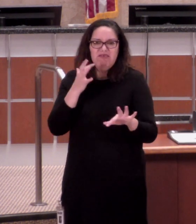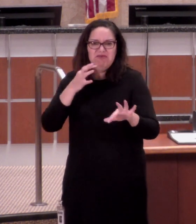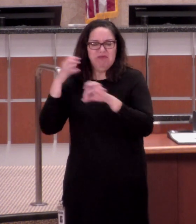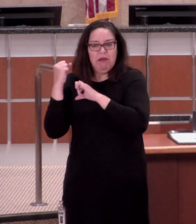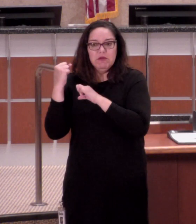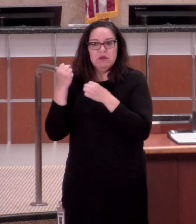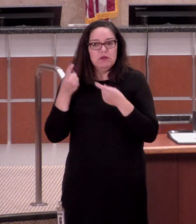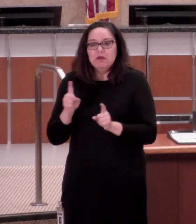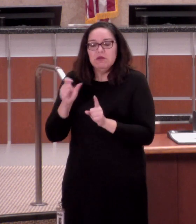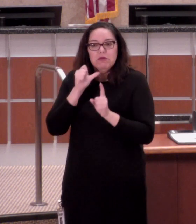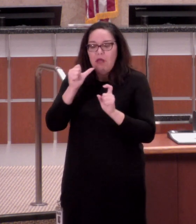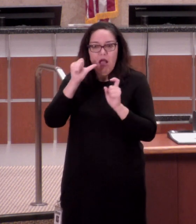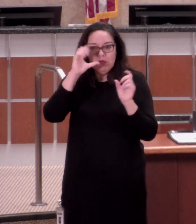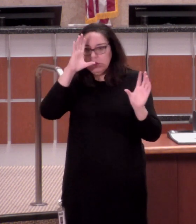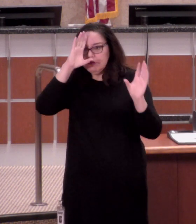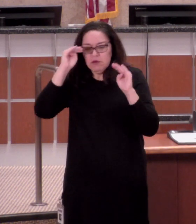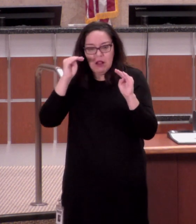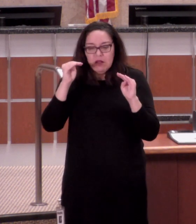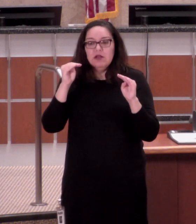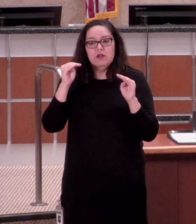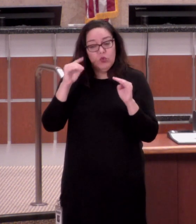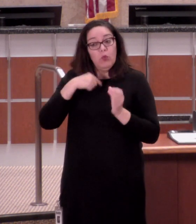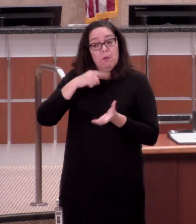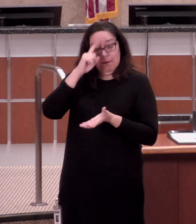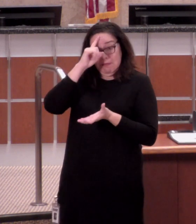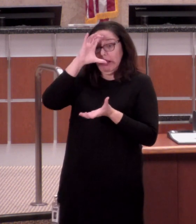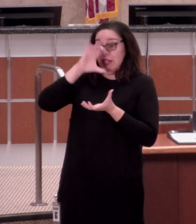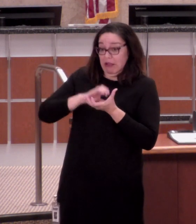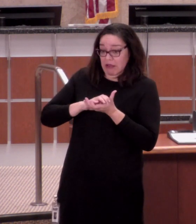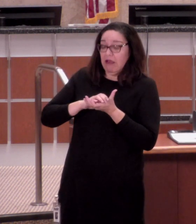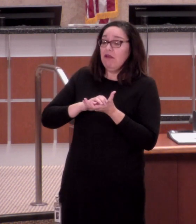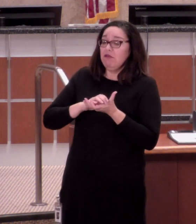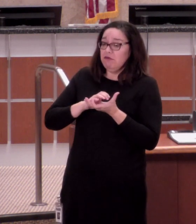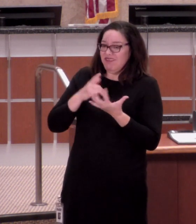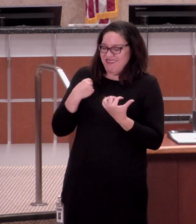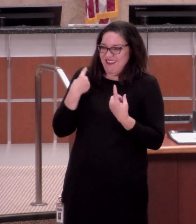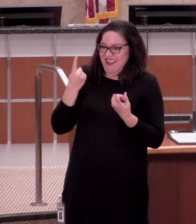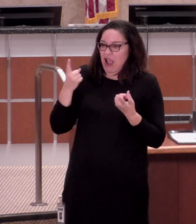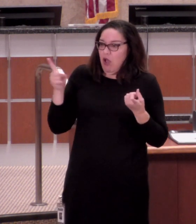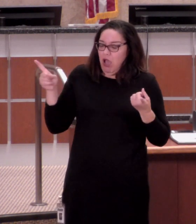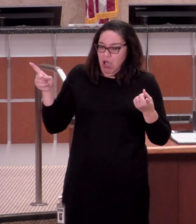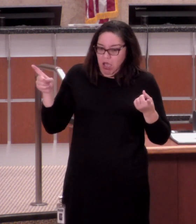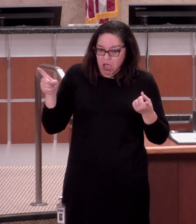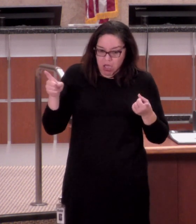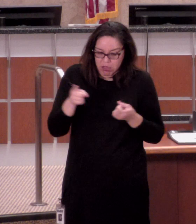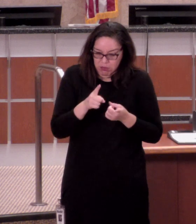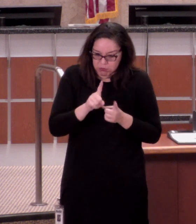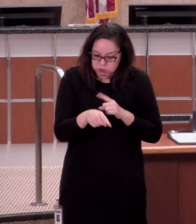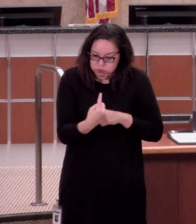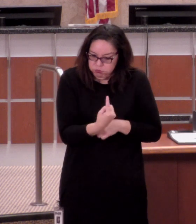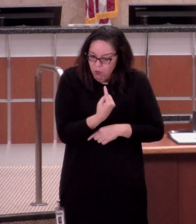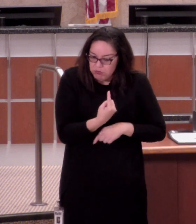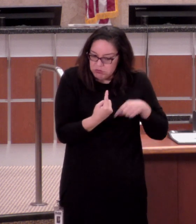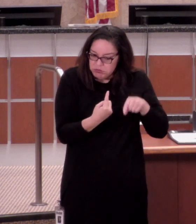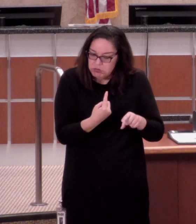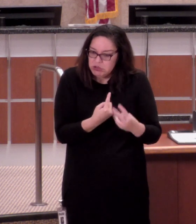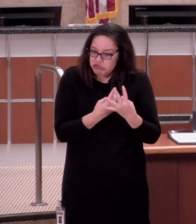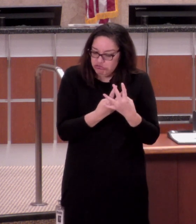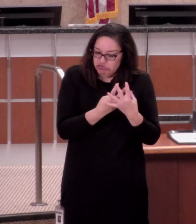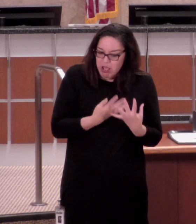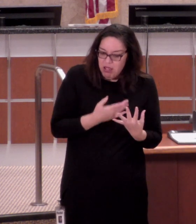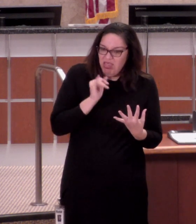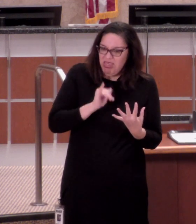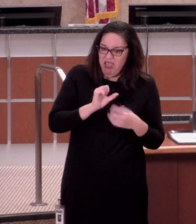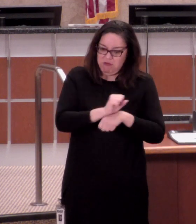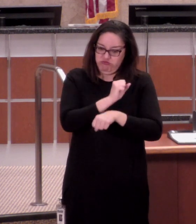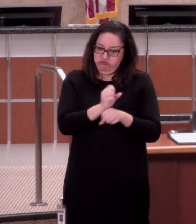We believe that we have isolated it to that jail and that shift, or maybe even a little bit turning into the other shift.